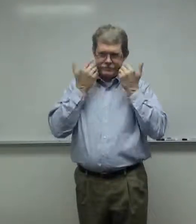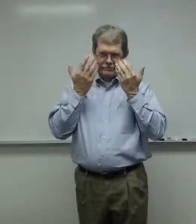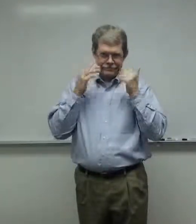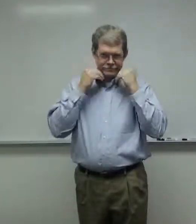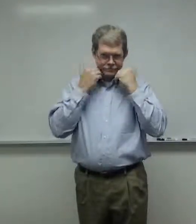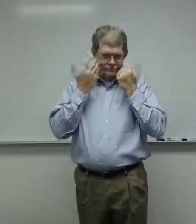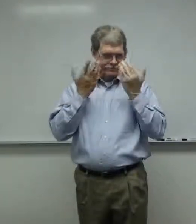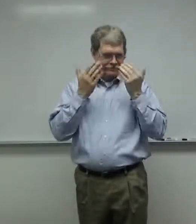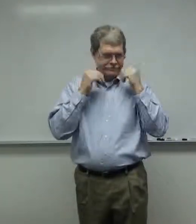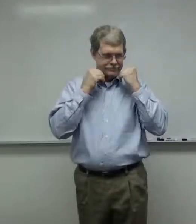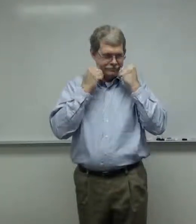Shy.